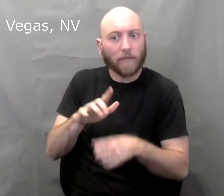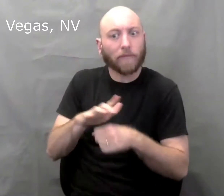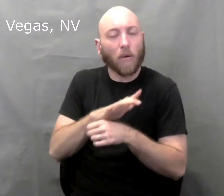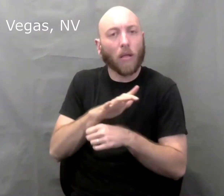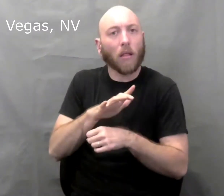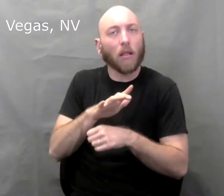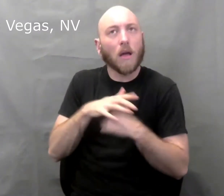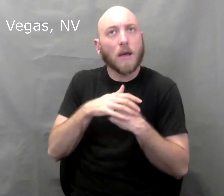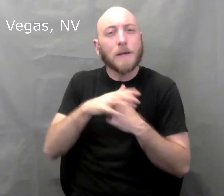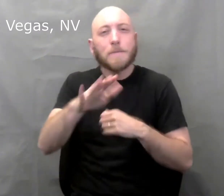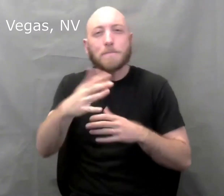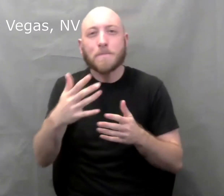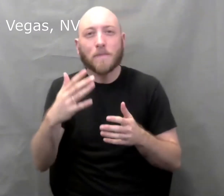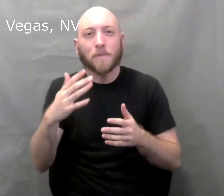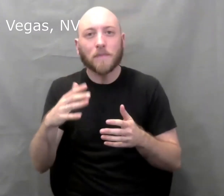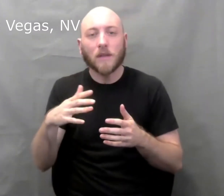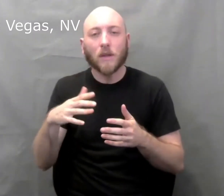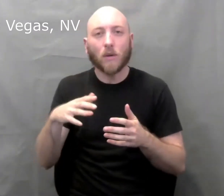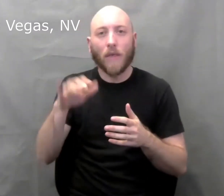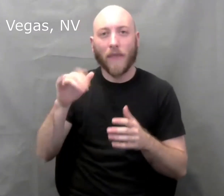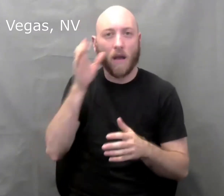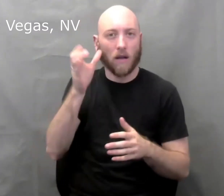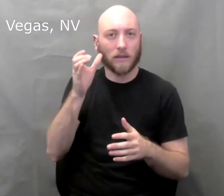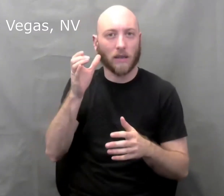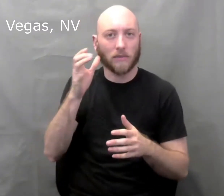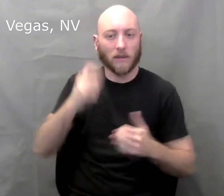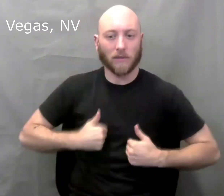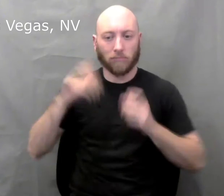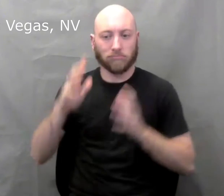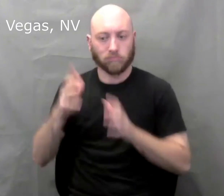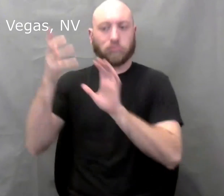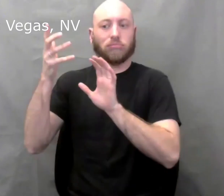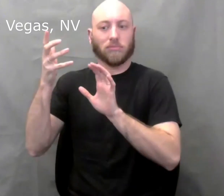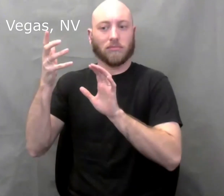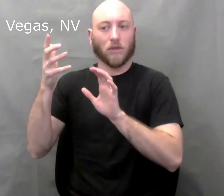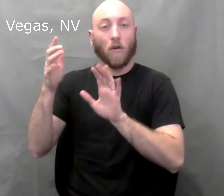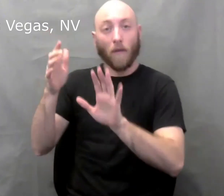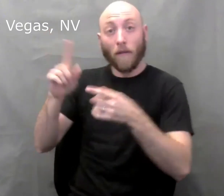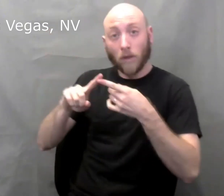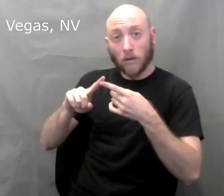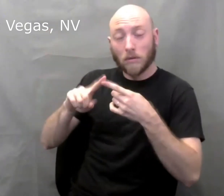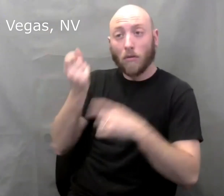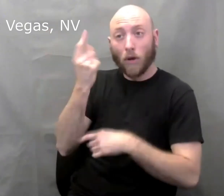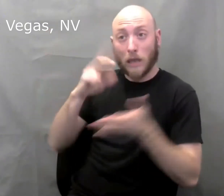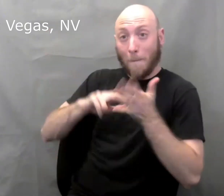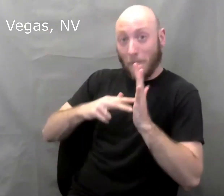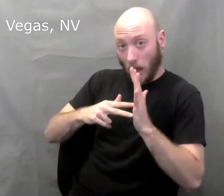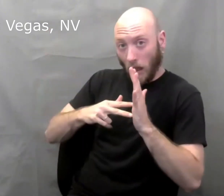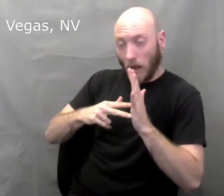understand what it meant for my life to be unmanageable, but to really admit that. And once I got to that